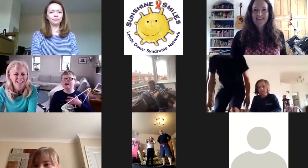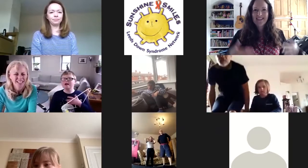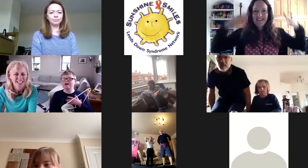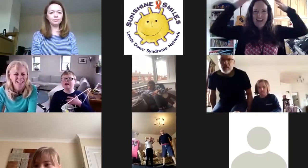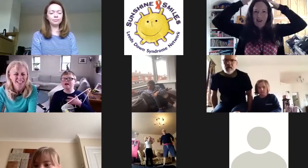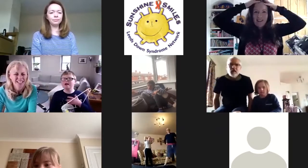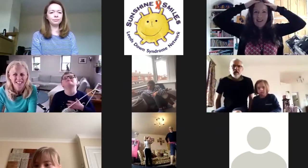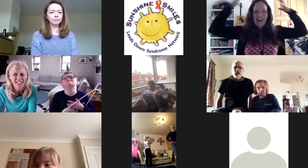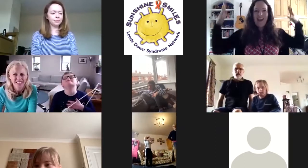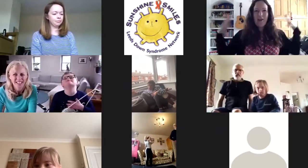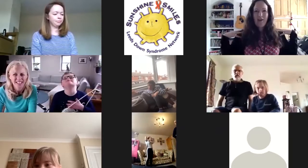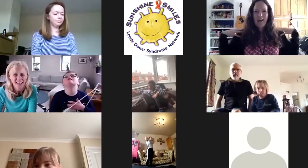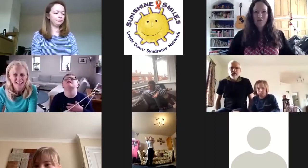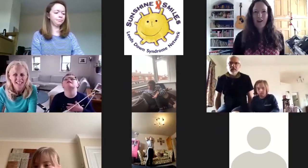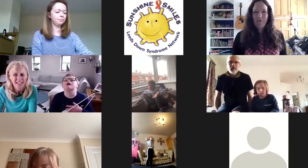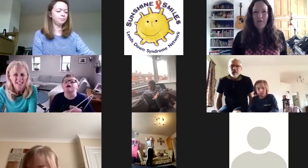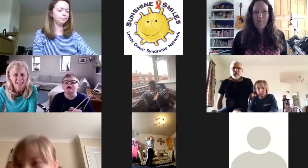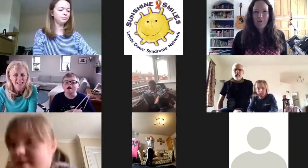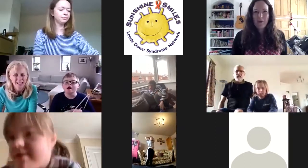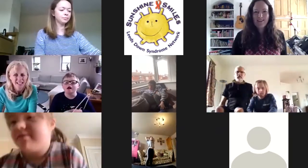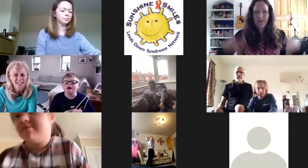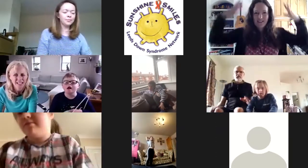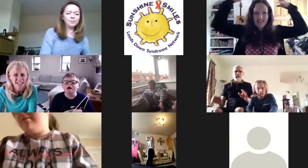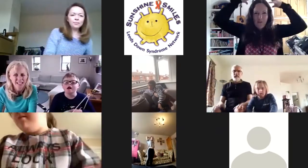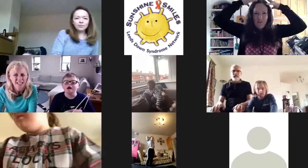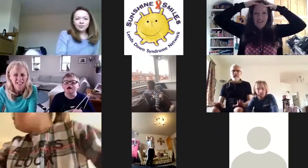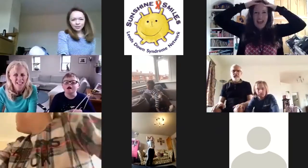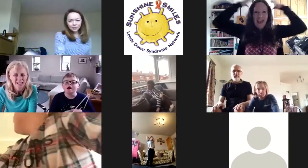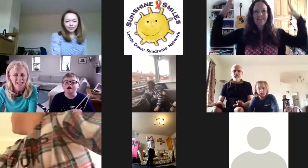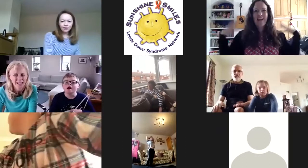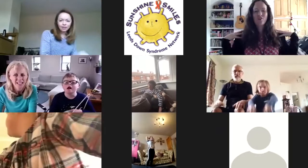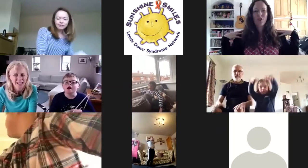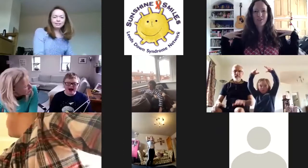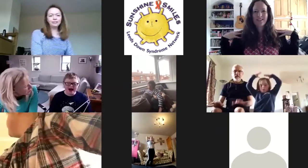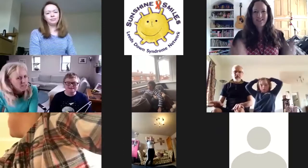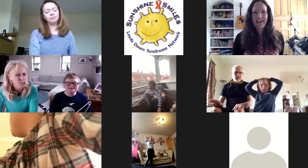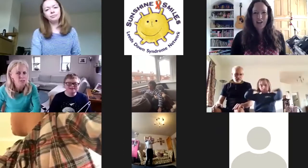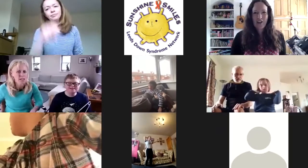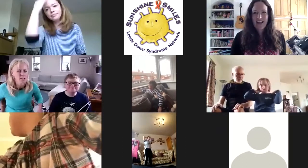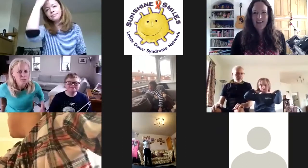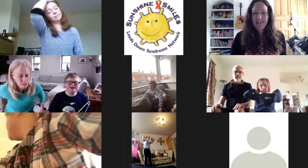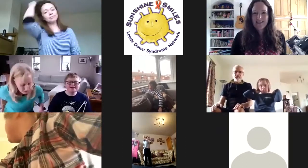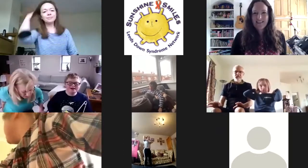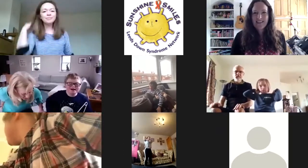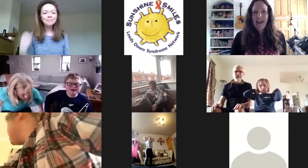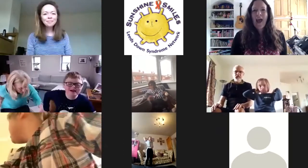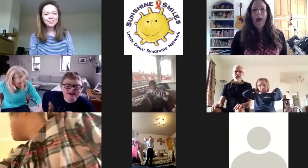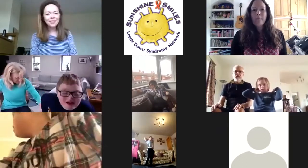stay sitting down and try and find my body parts. So we're going to start with those head and shoulders, and it goes like